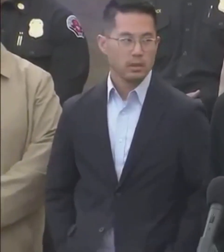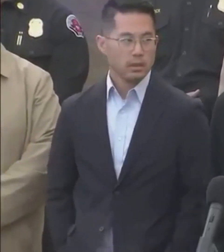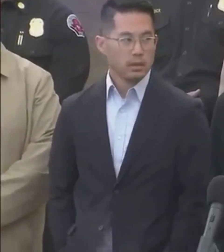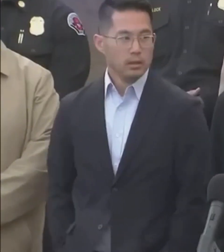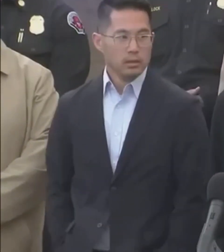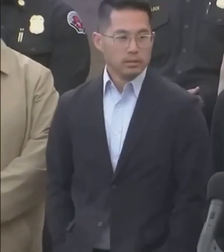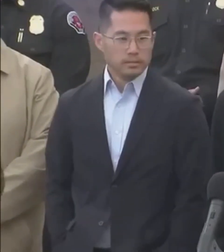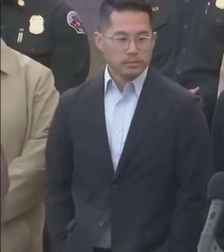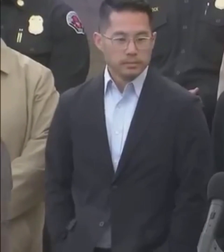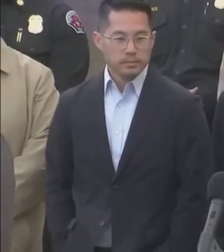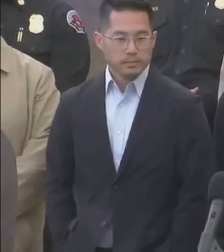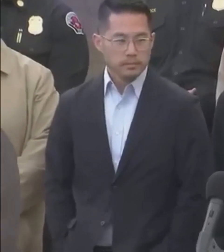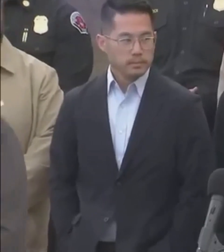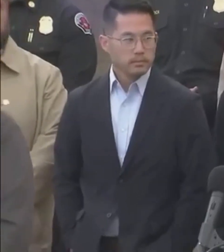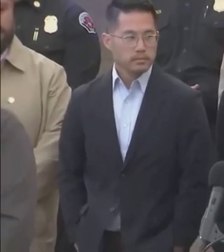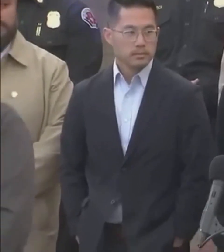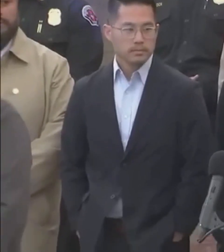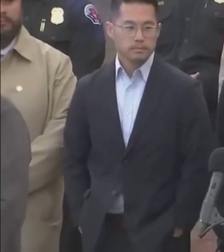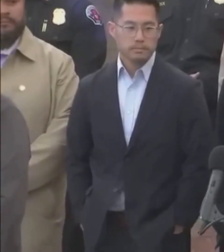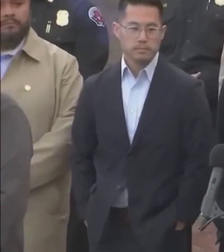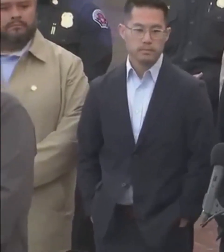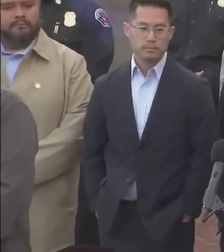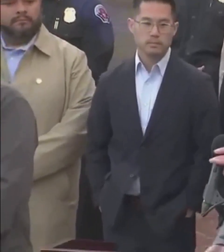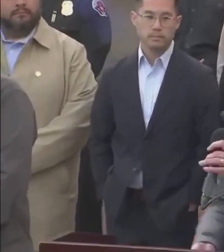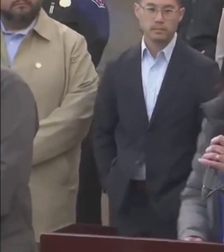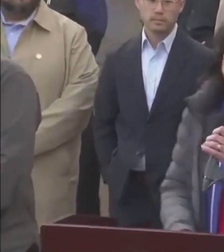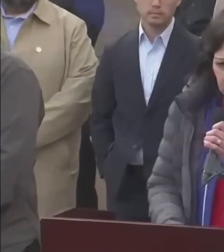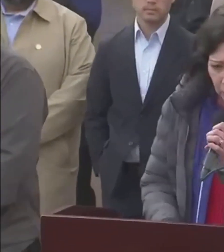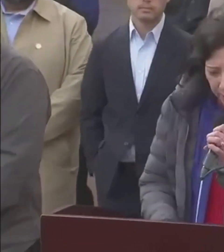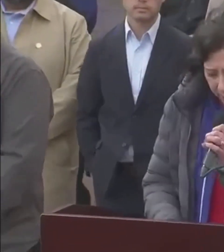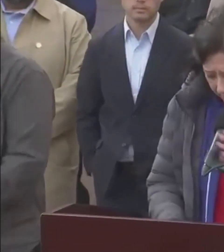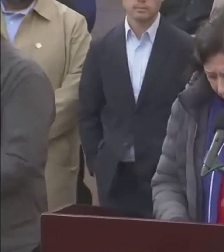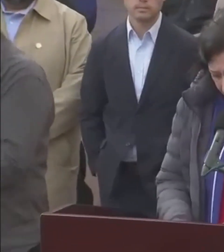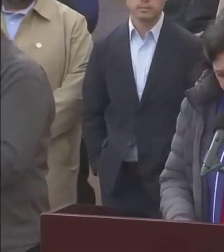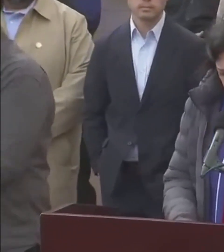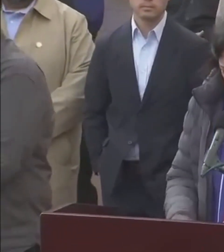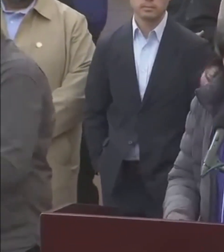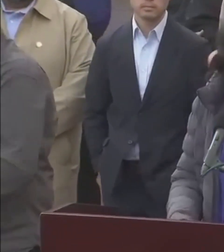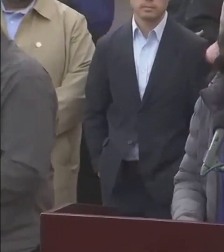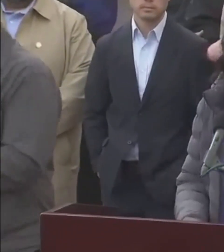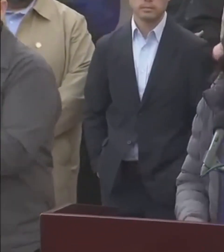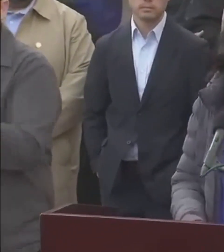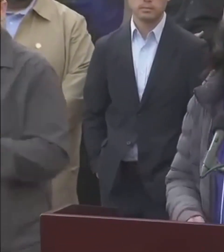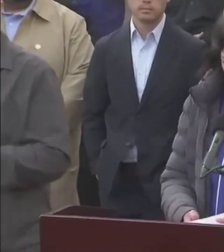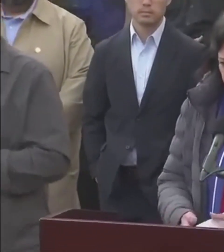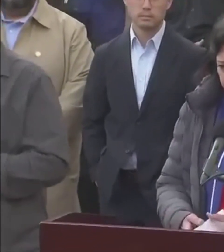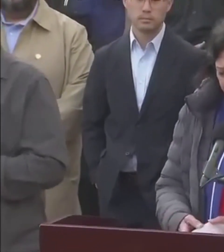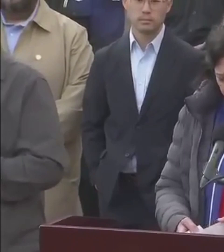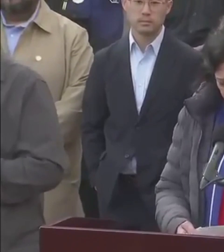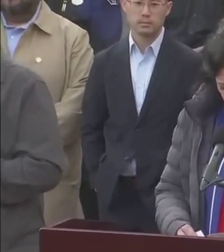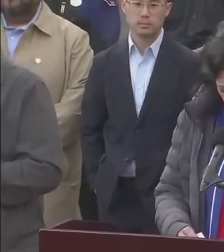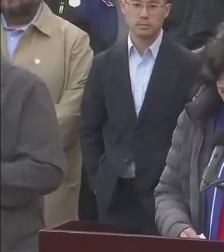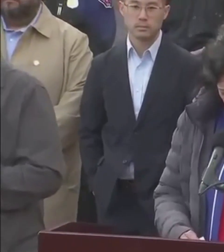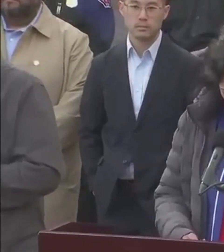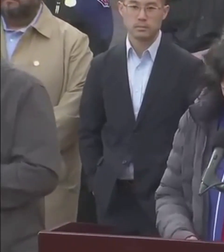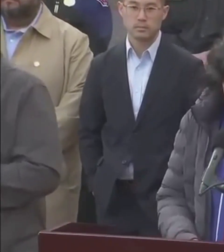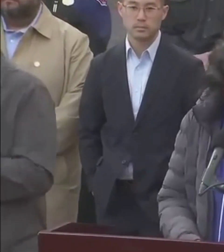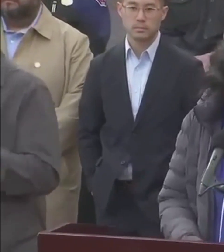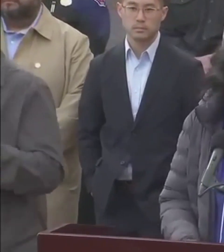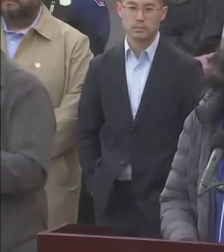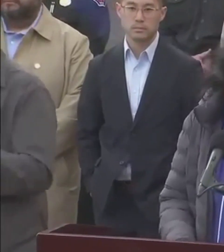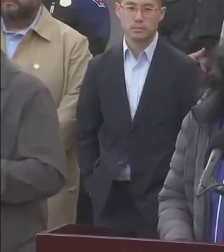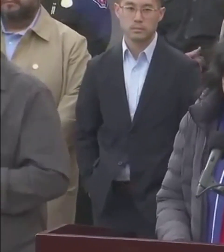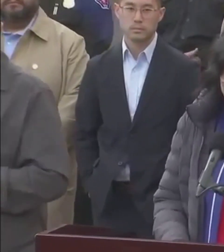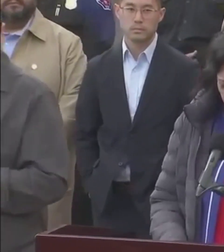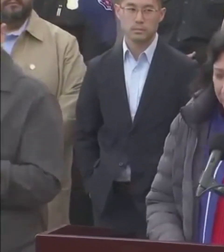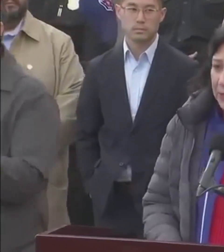to be determined this new year. Happening as Asian American families are praising the restoration of the Lunar New Year, these killings are an obvious